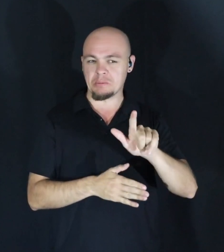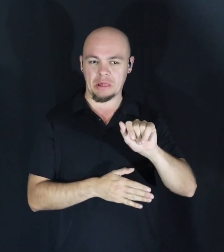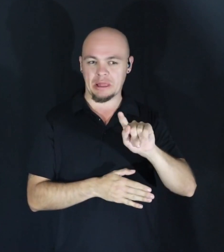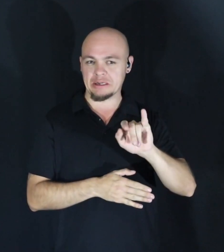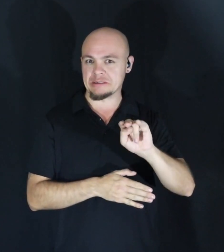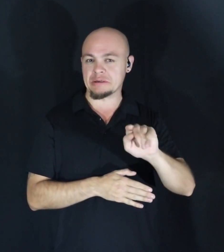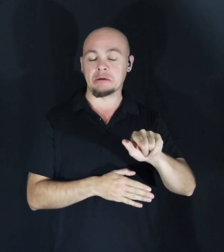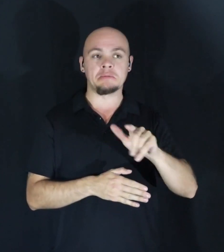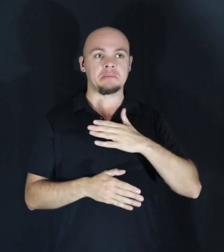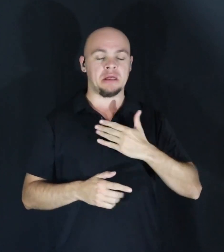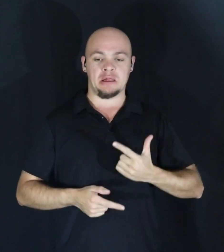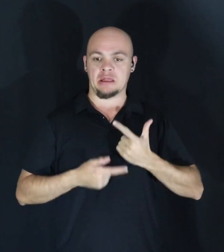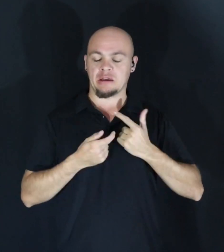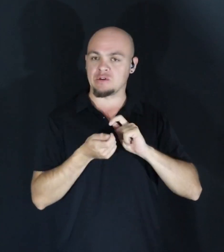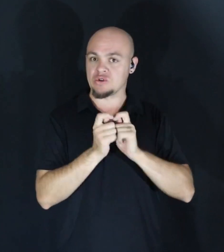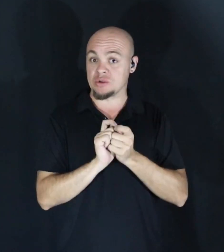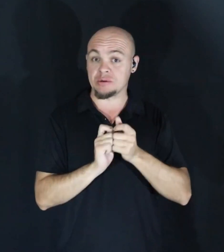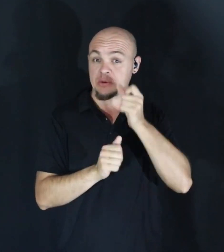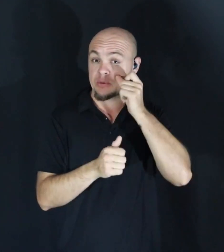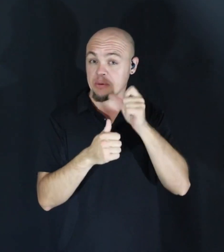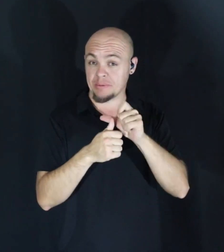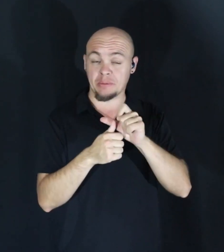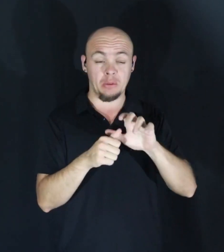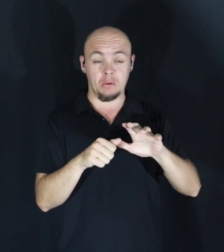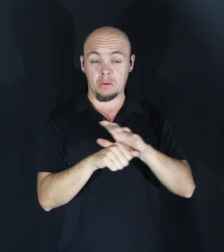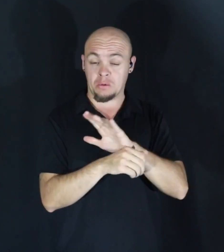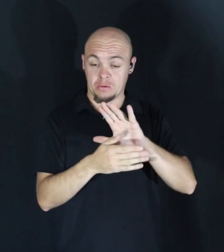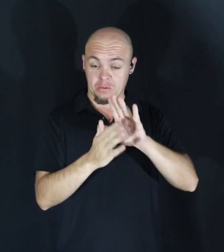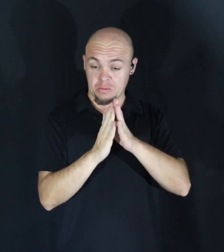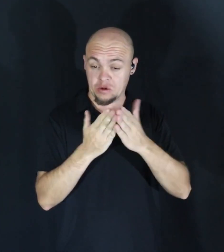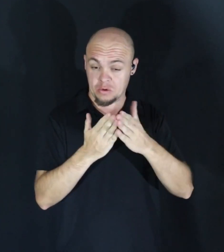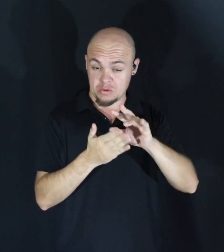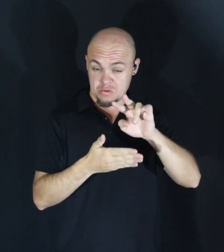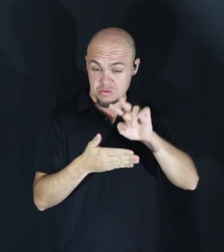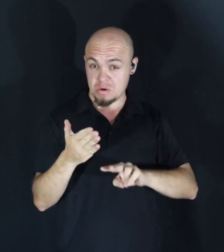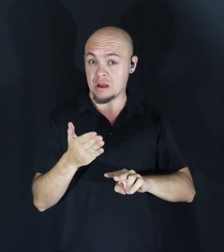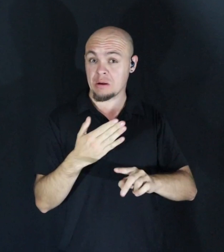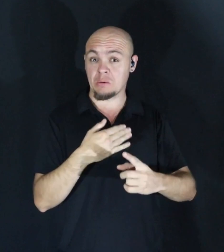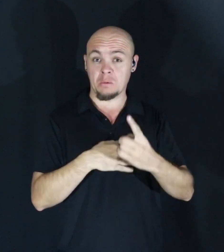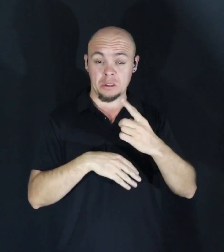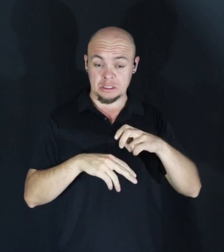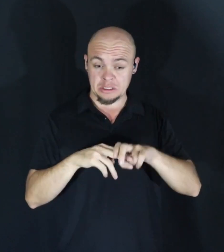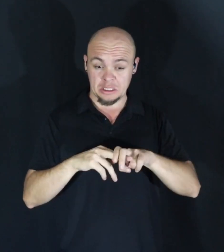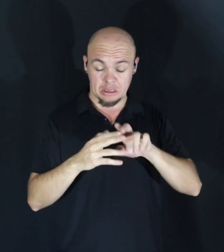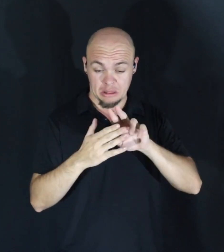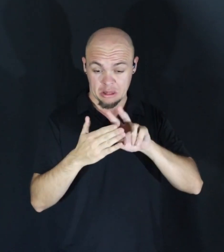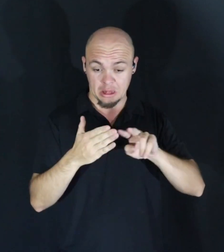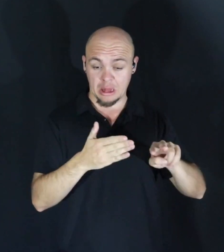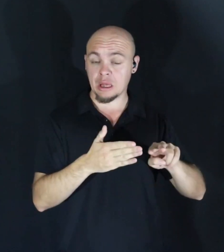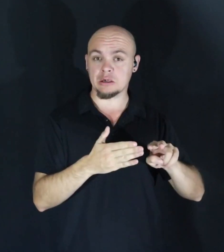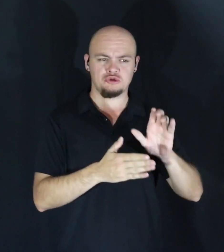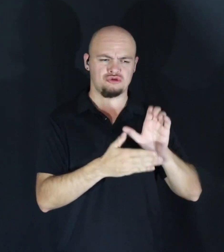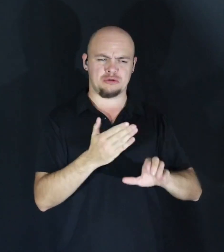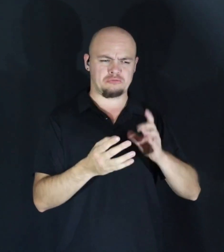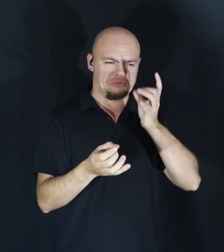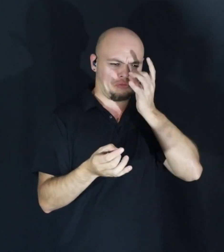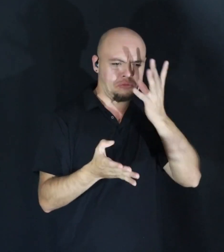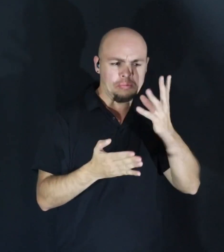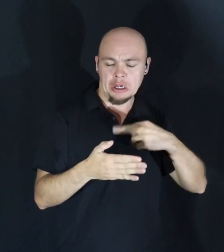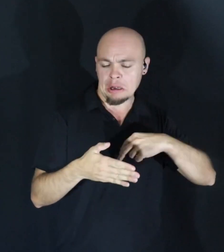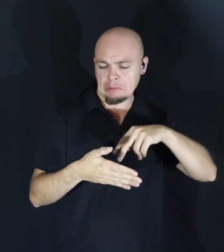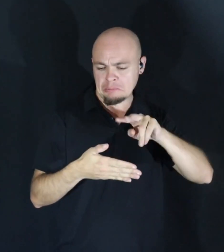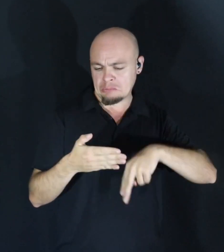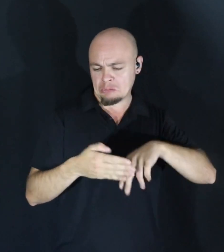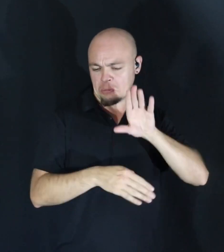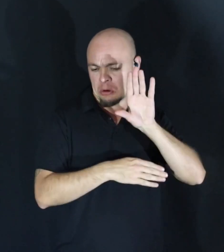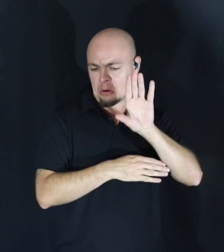In fact, I still remember reading the whole book in one sitting instead of breaking it up into chapters. I